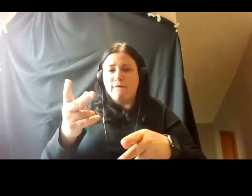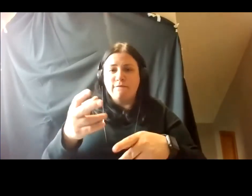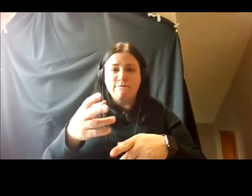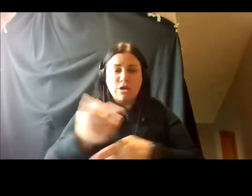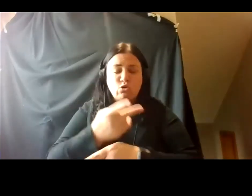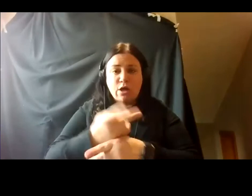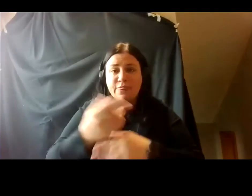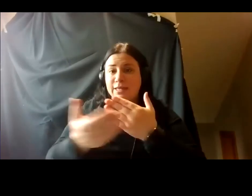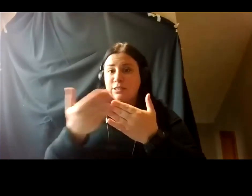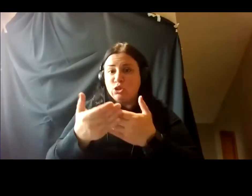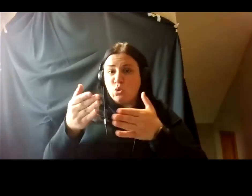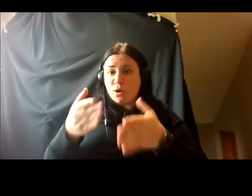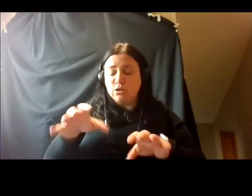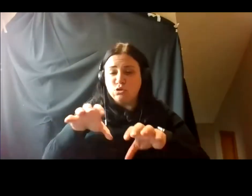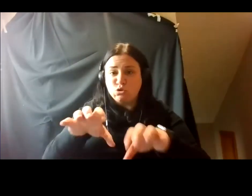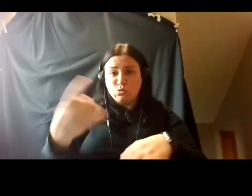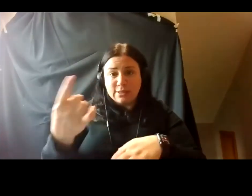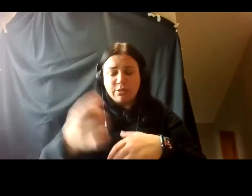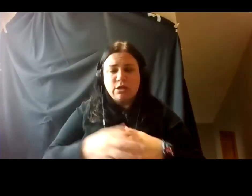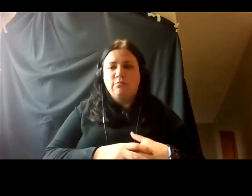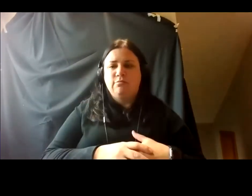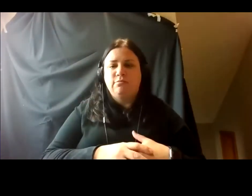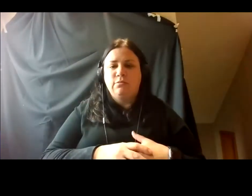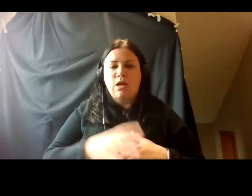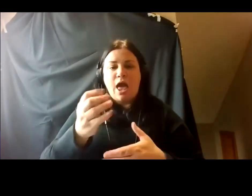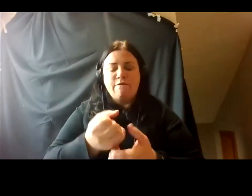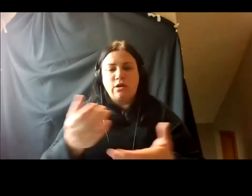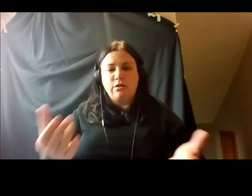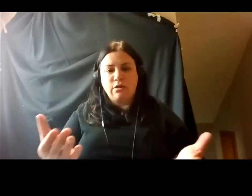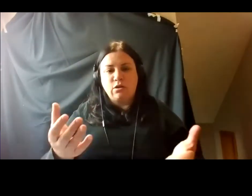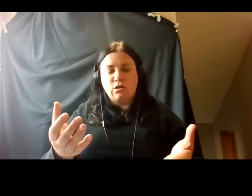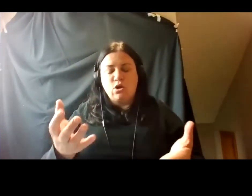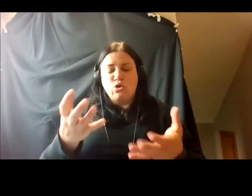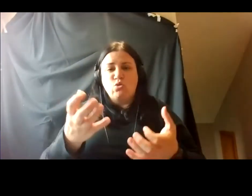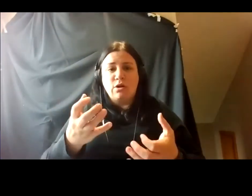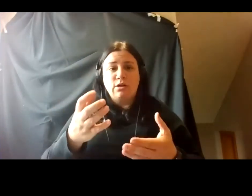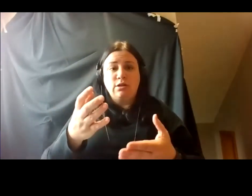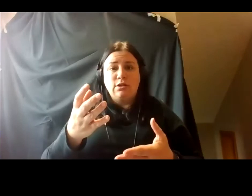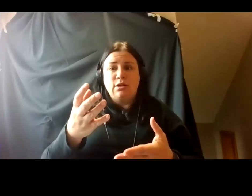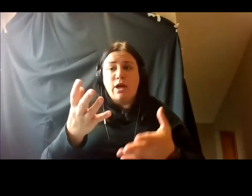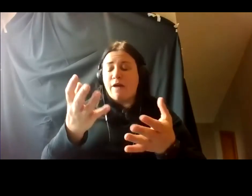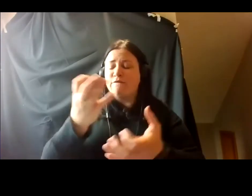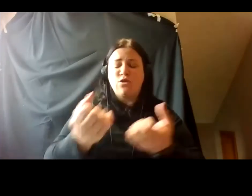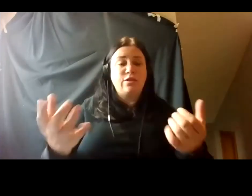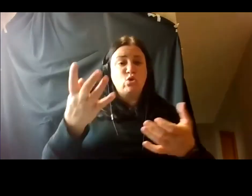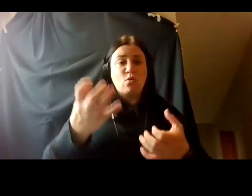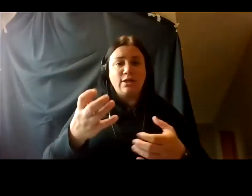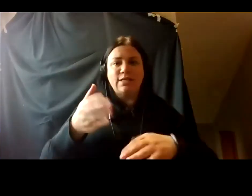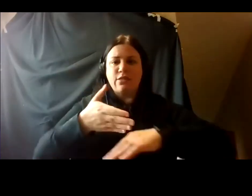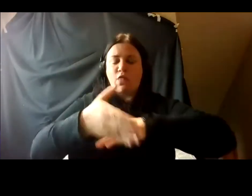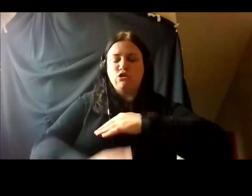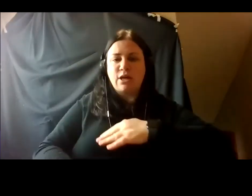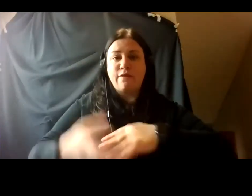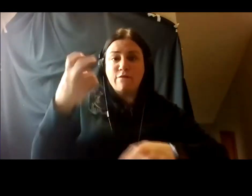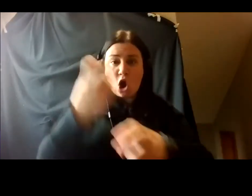the easy way to do something. As I said, everything you ever wanted is on the other side of hard. And the more effort and the more